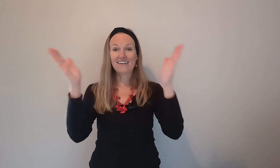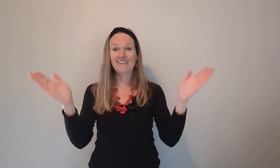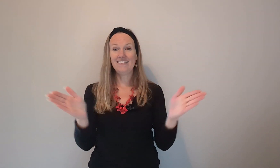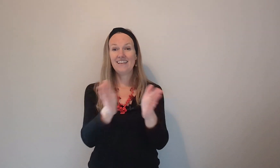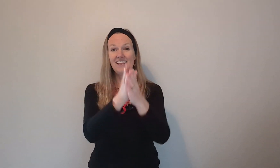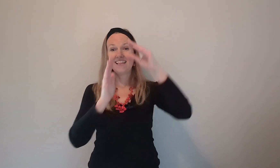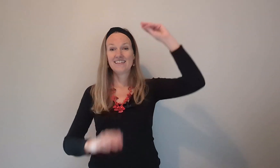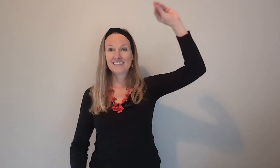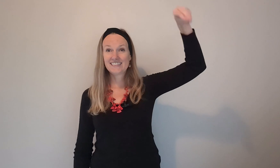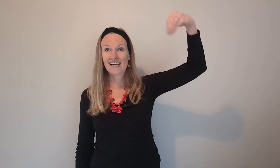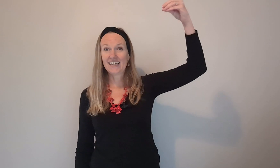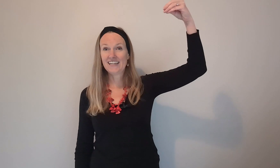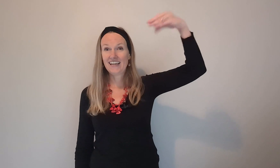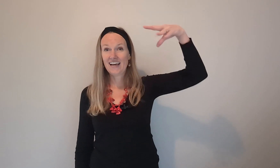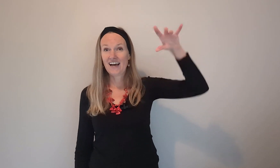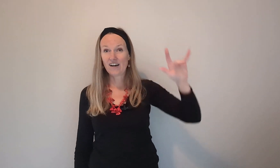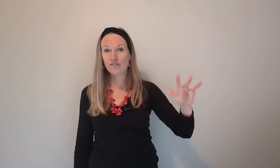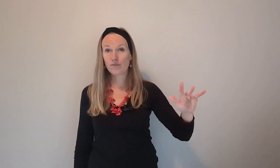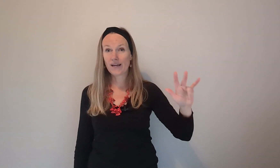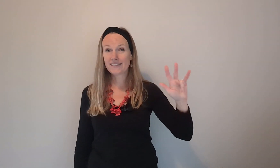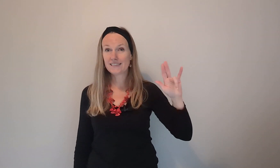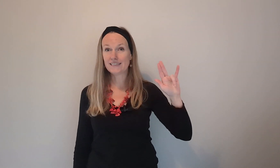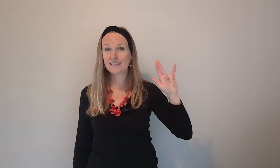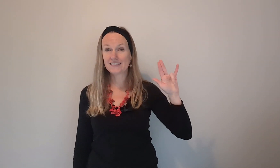Hail the Son of Righteousness.